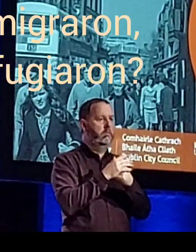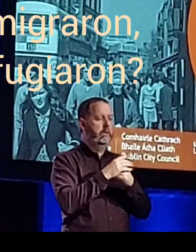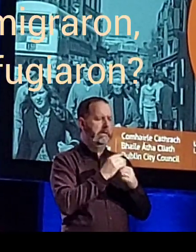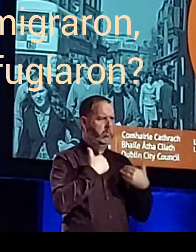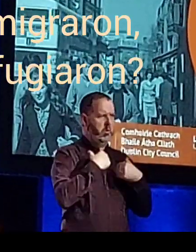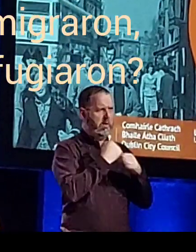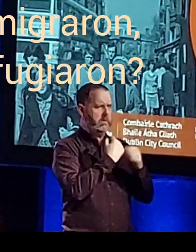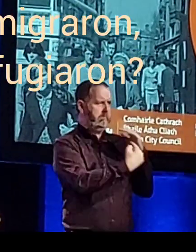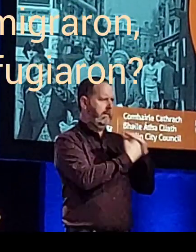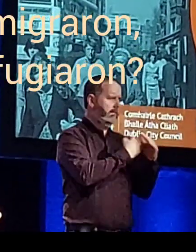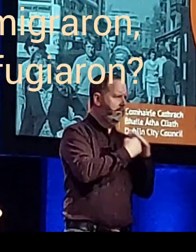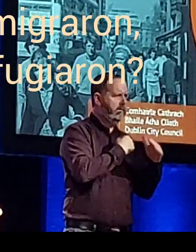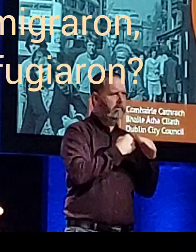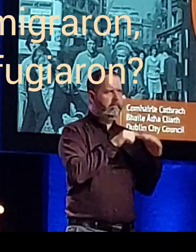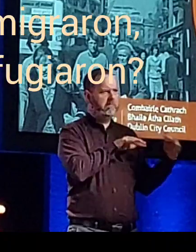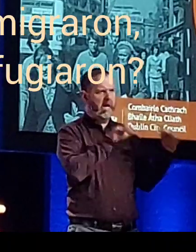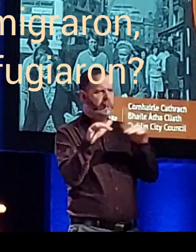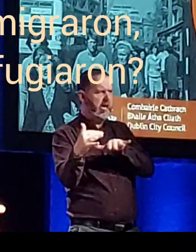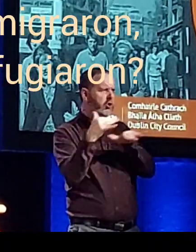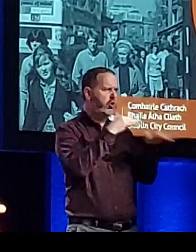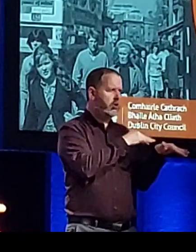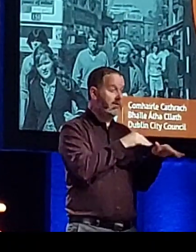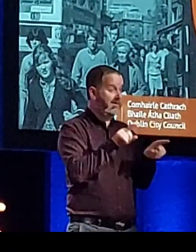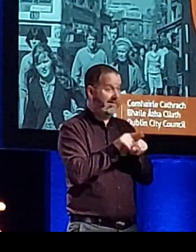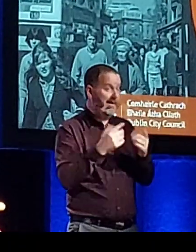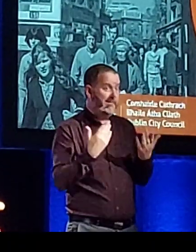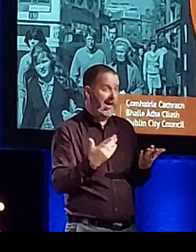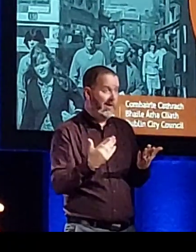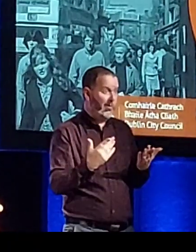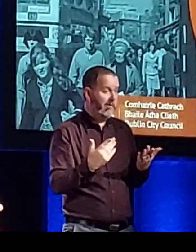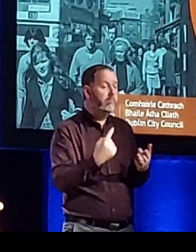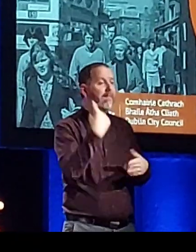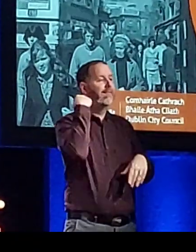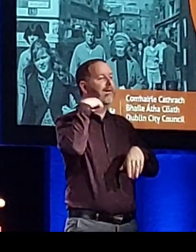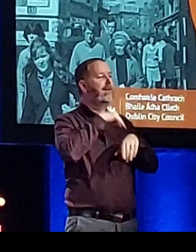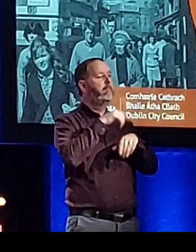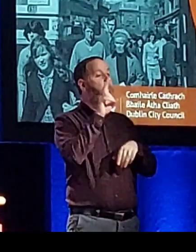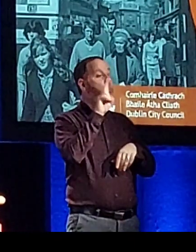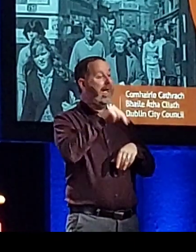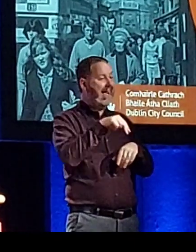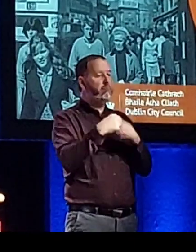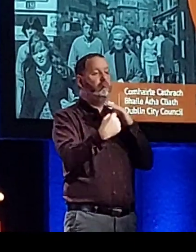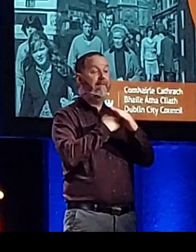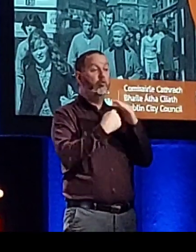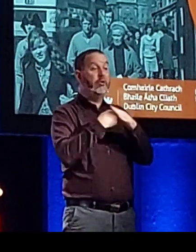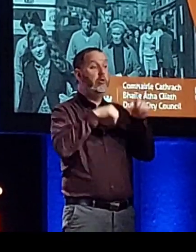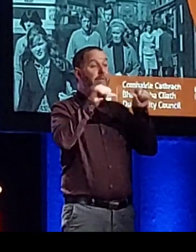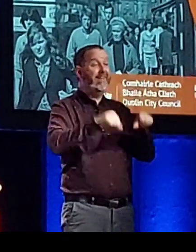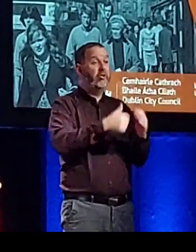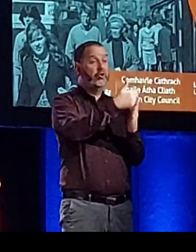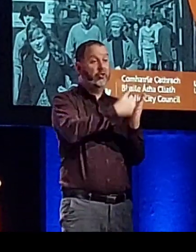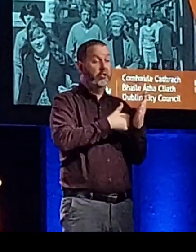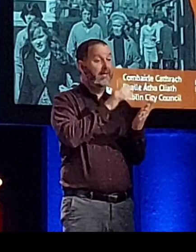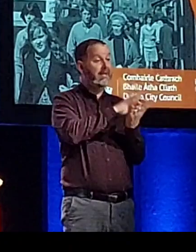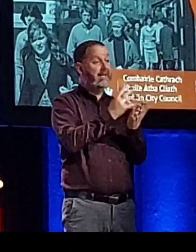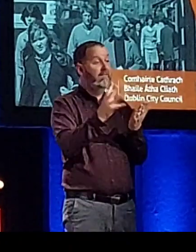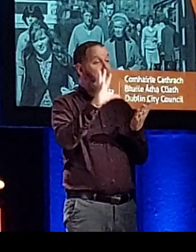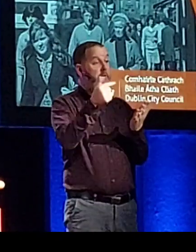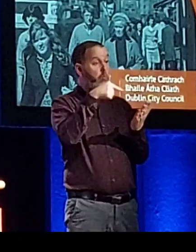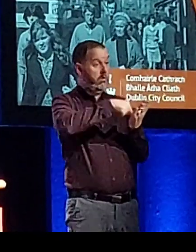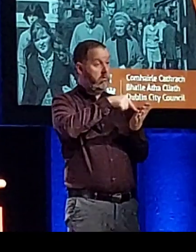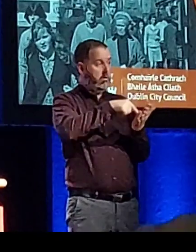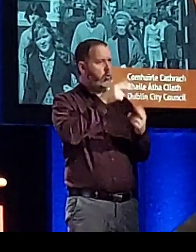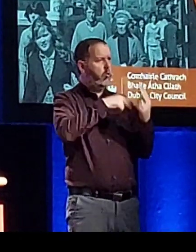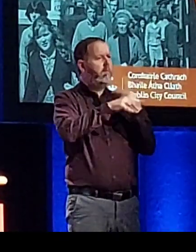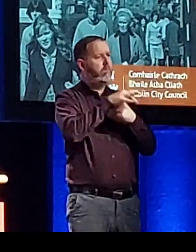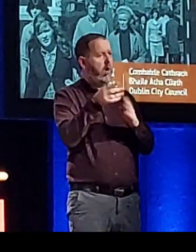on, the origins of the United Nations Refugee Convention of 1951 lie in what happened to the survivors of